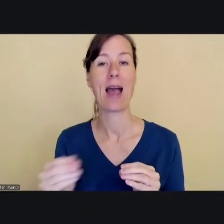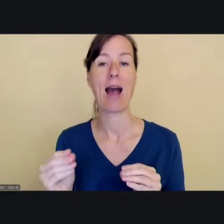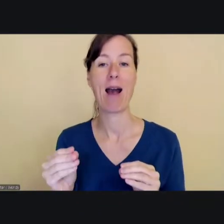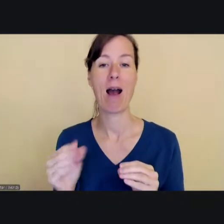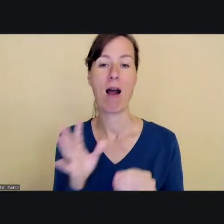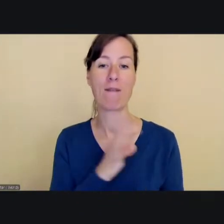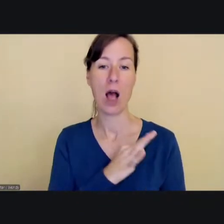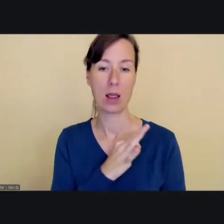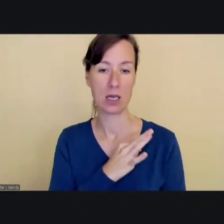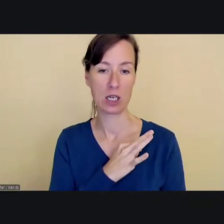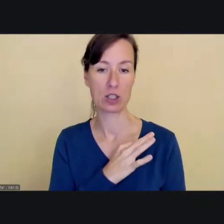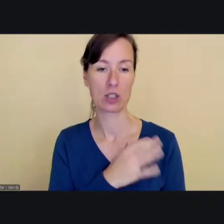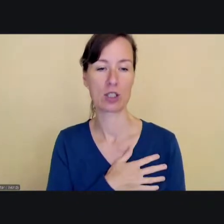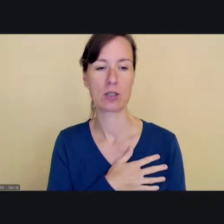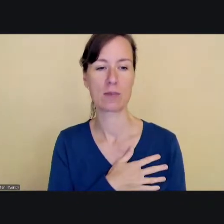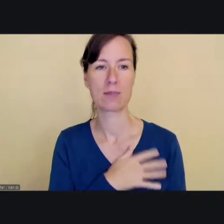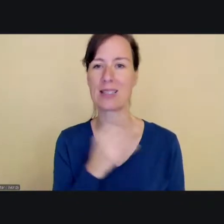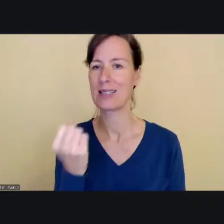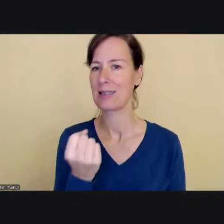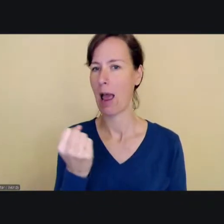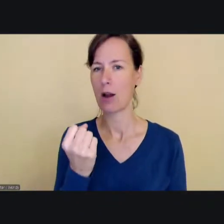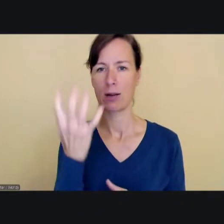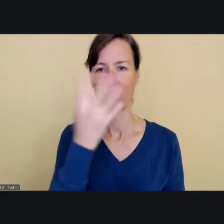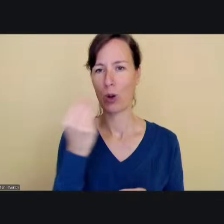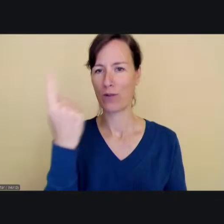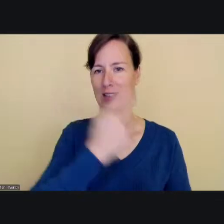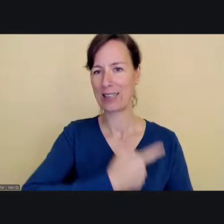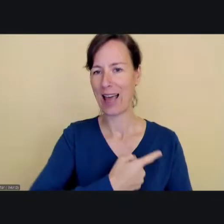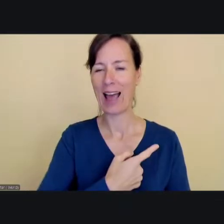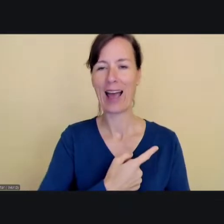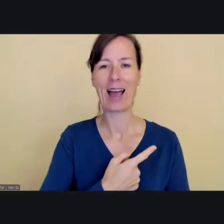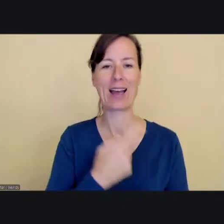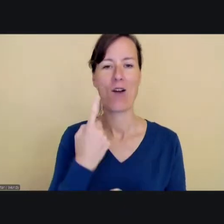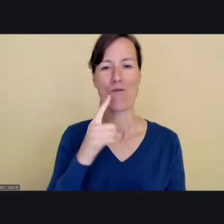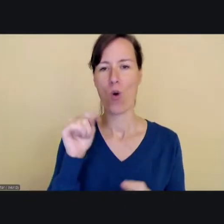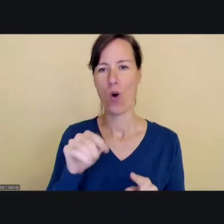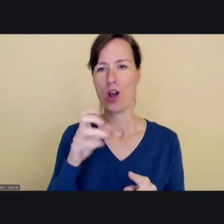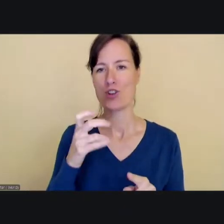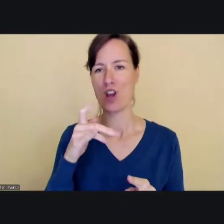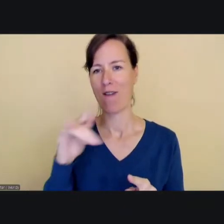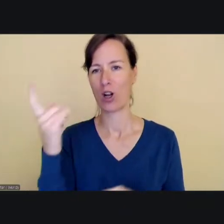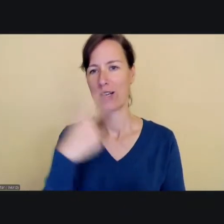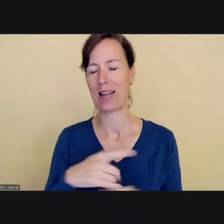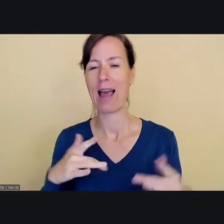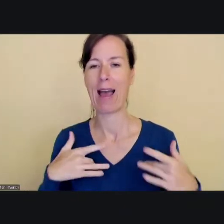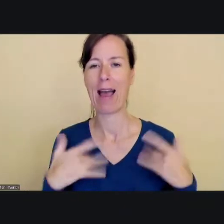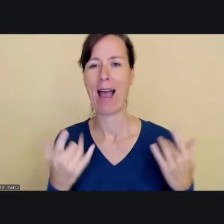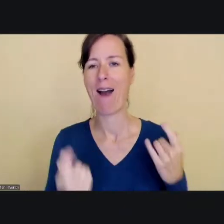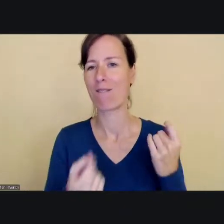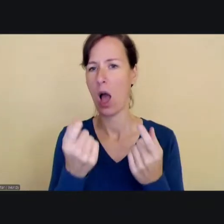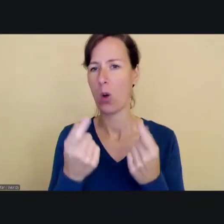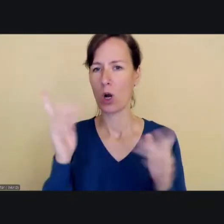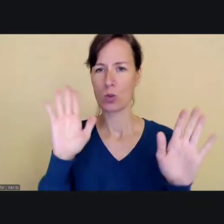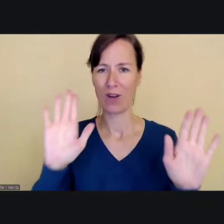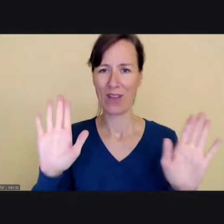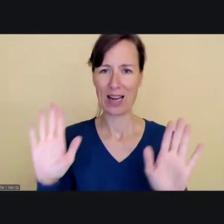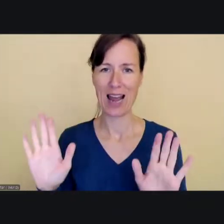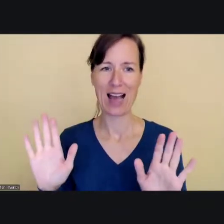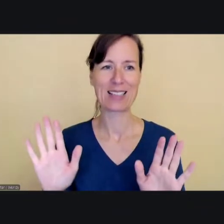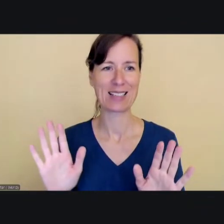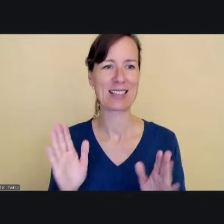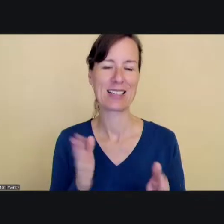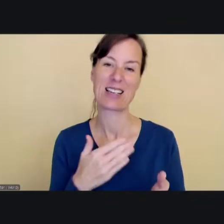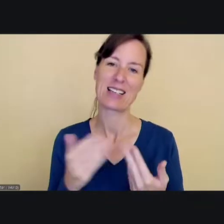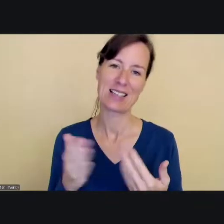was a beautiful day for Cheverly Day, and the fireworks were fantastic. And I think that despite having the field the